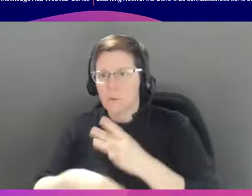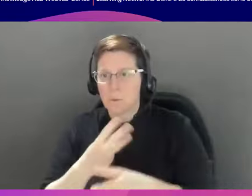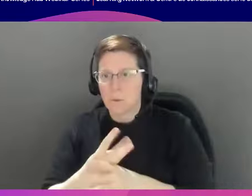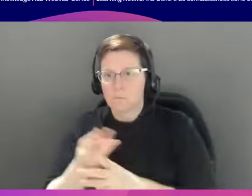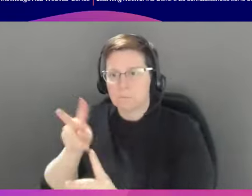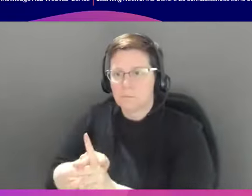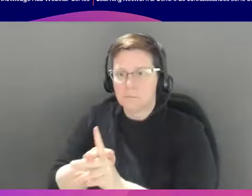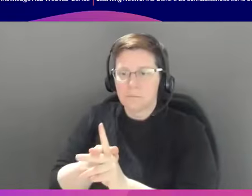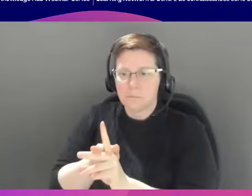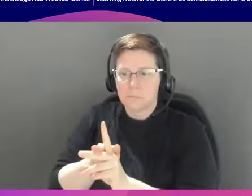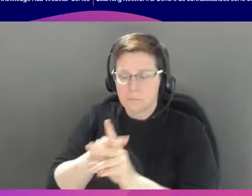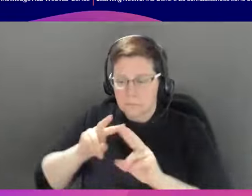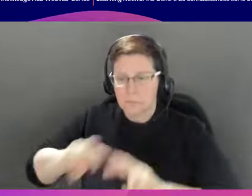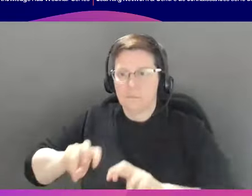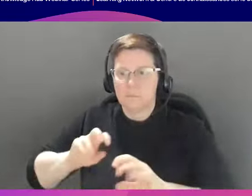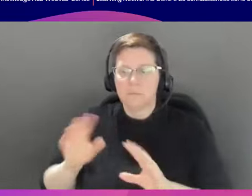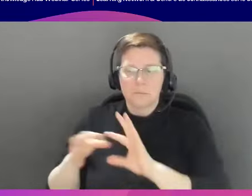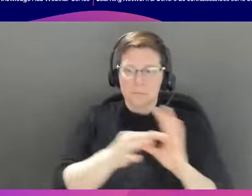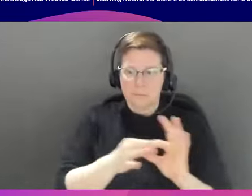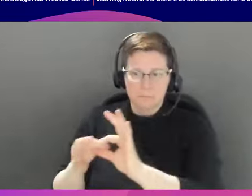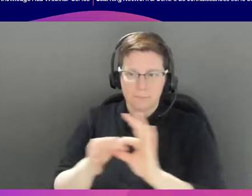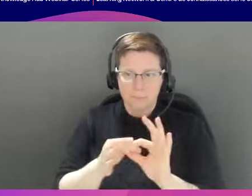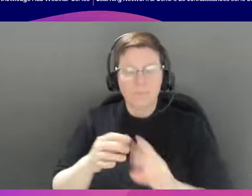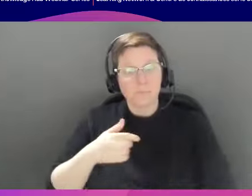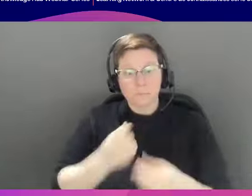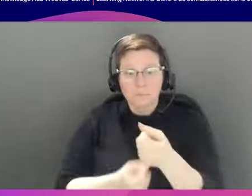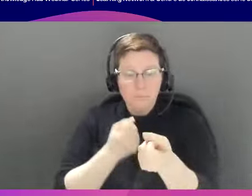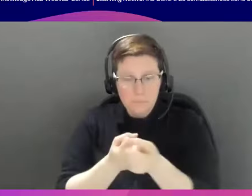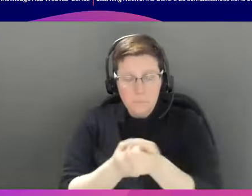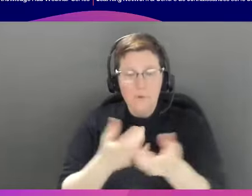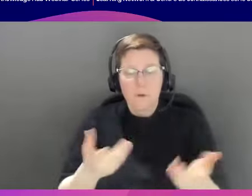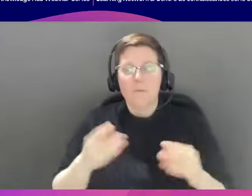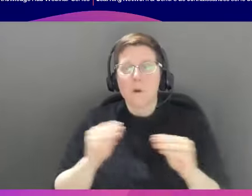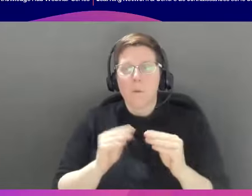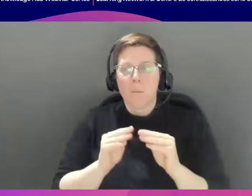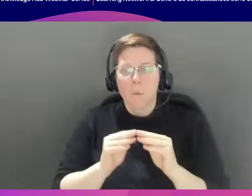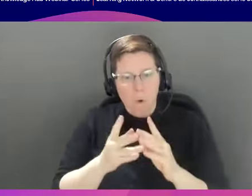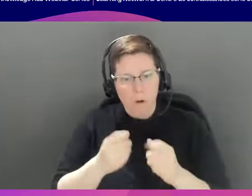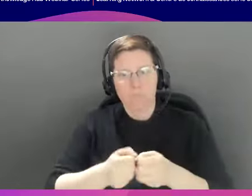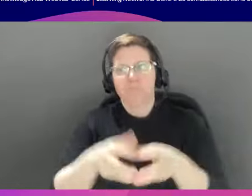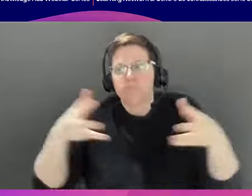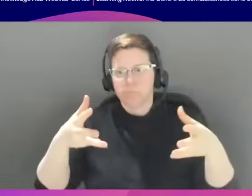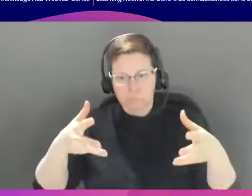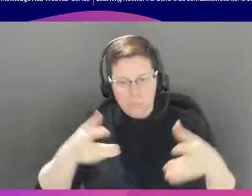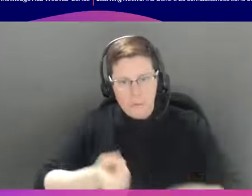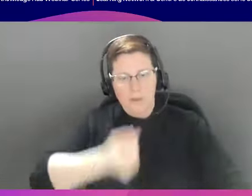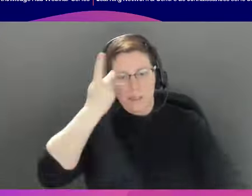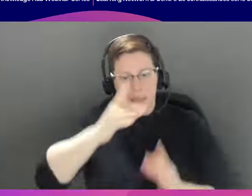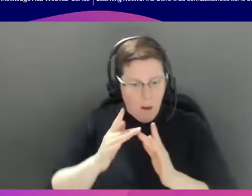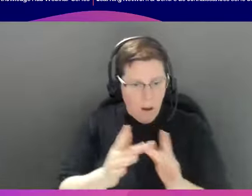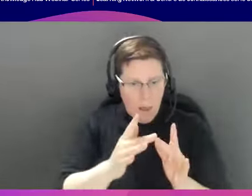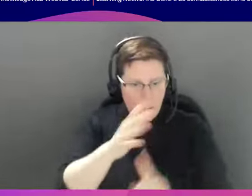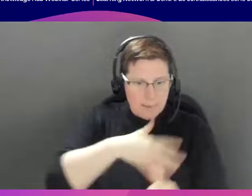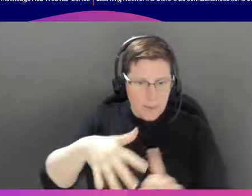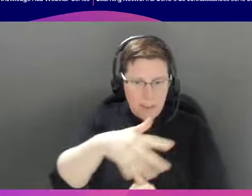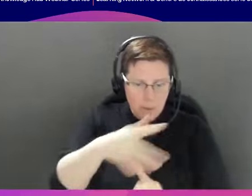the offline realm. And so what I'm advocating for here is for a more robust understanding of the online space when we assess